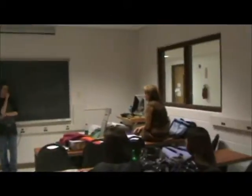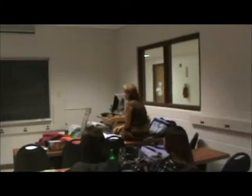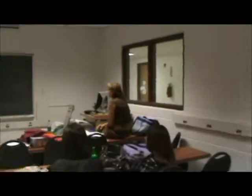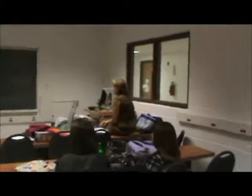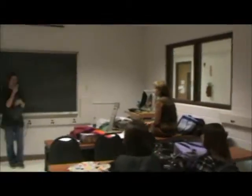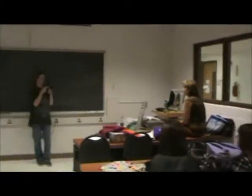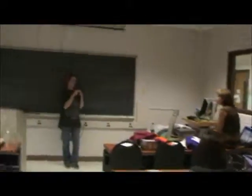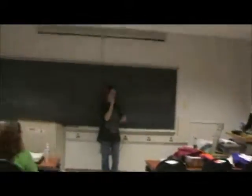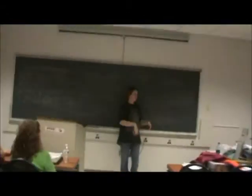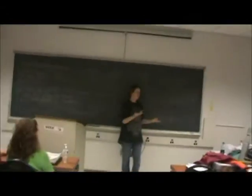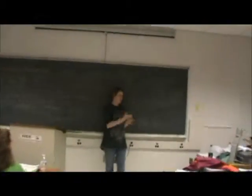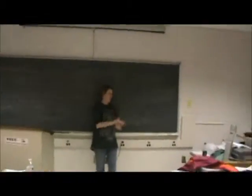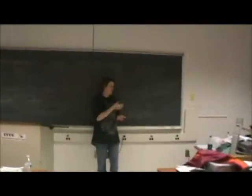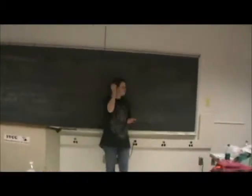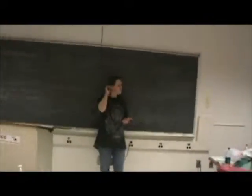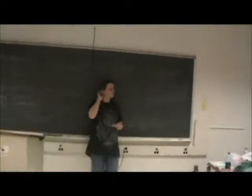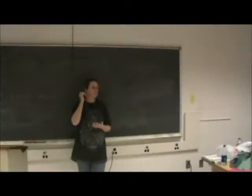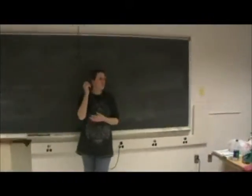Maybe didn't do the ball, it's stripped it quickly, and dropped off last.